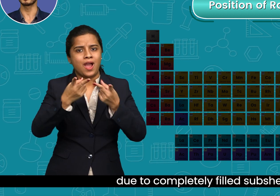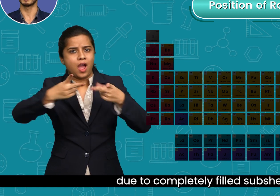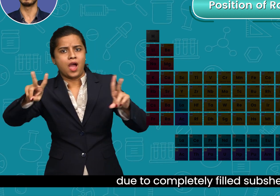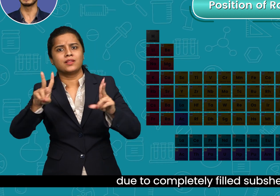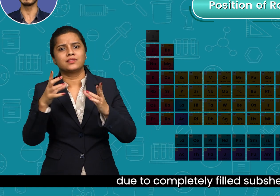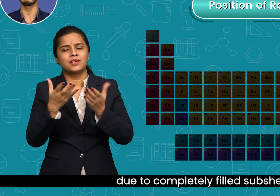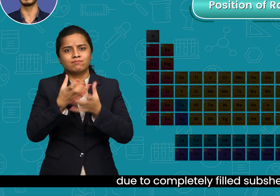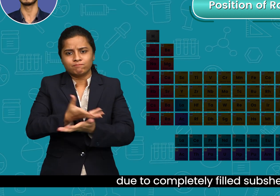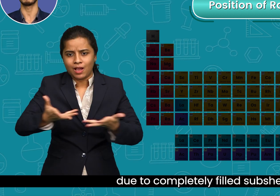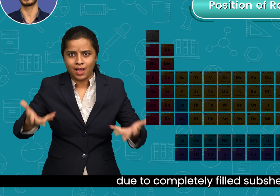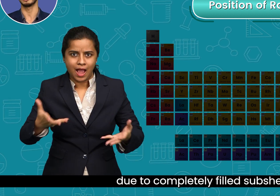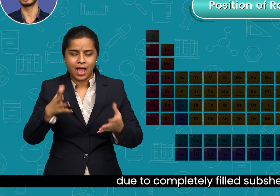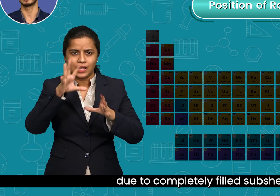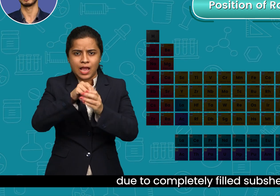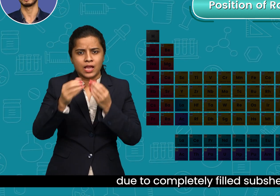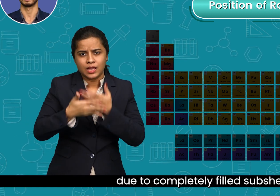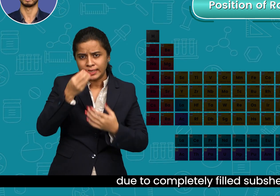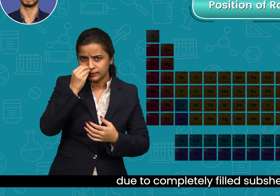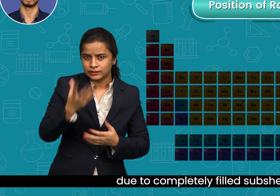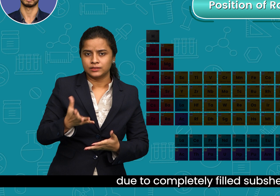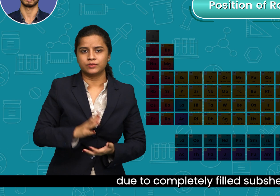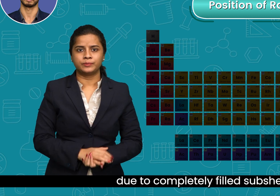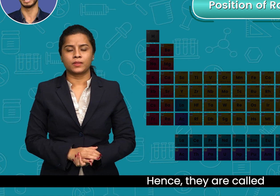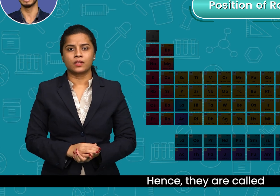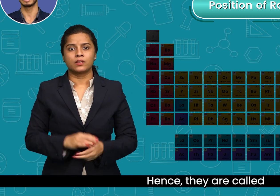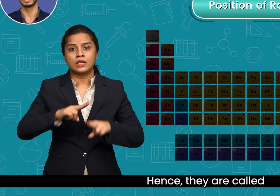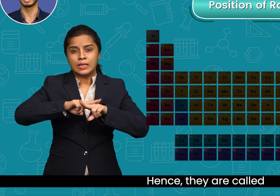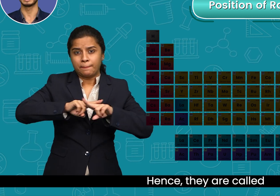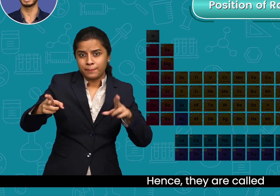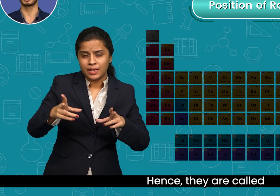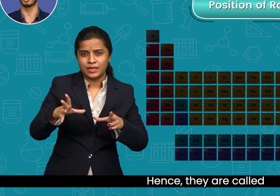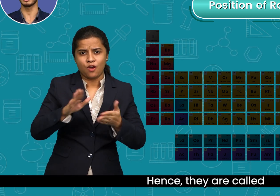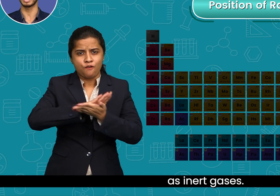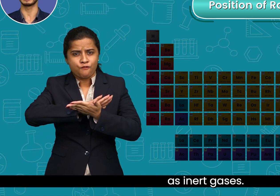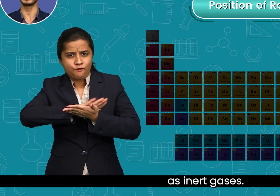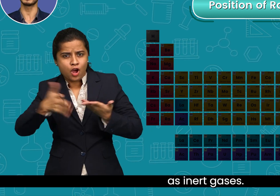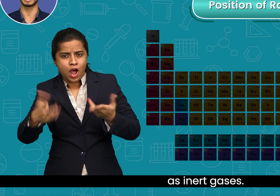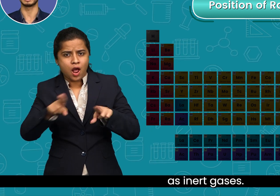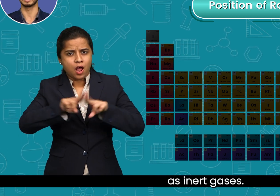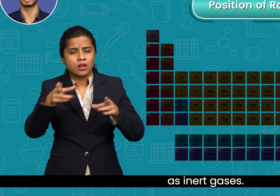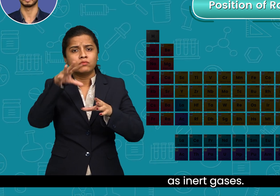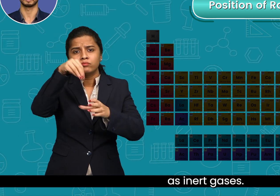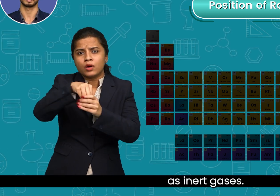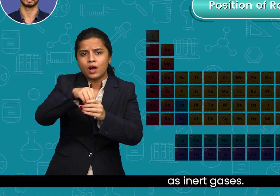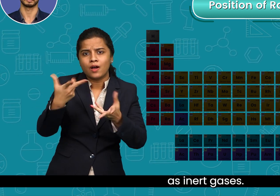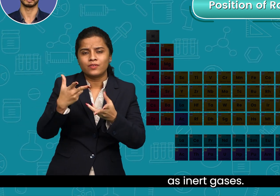Due to completely filled subcells, hence they are called as inert